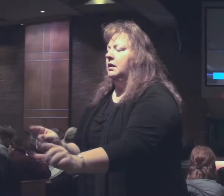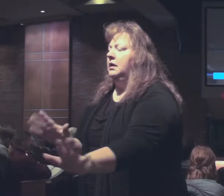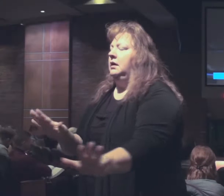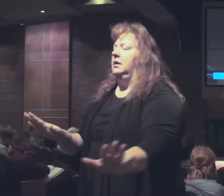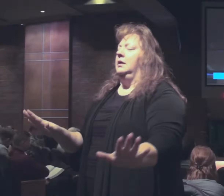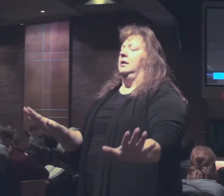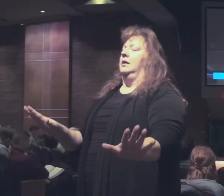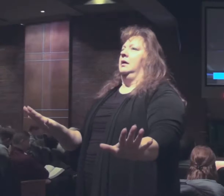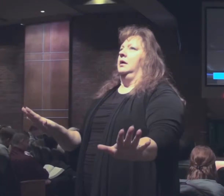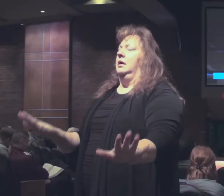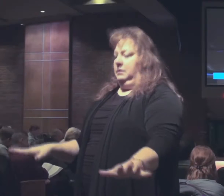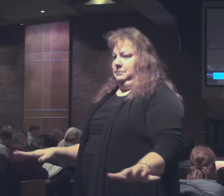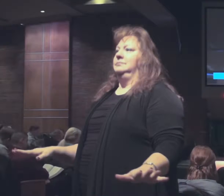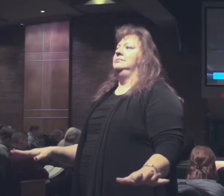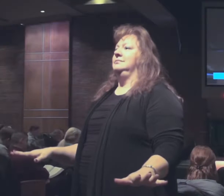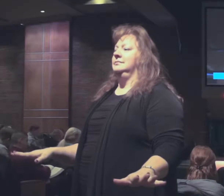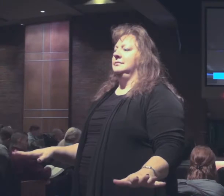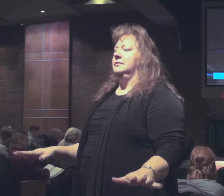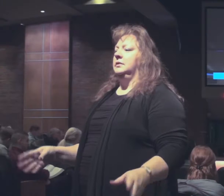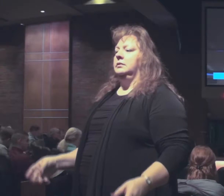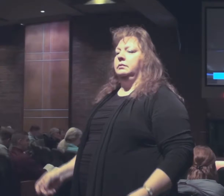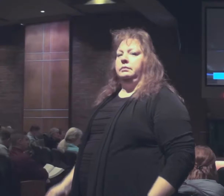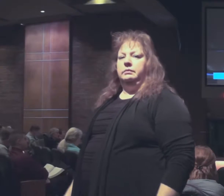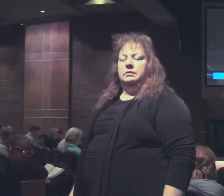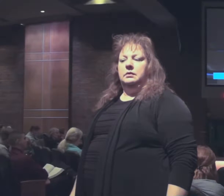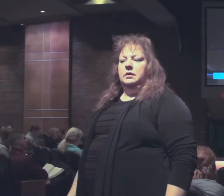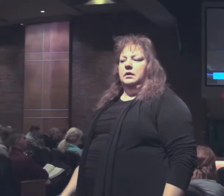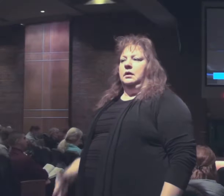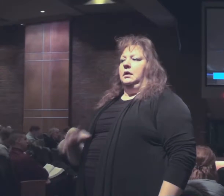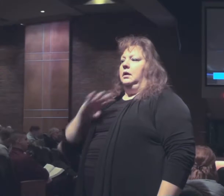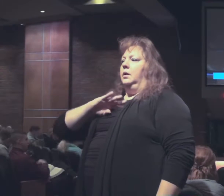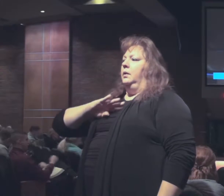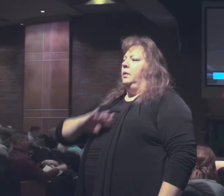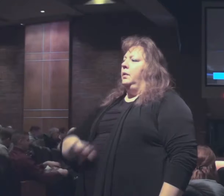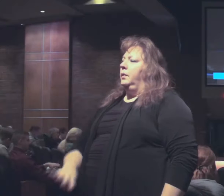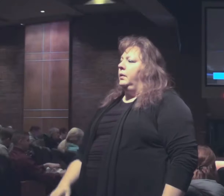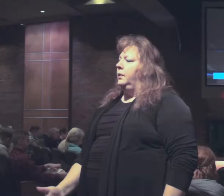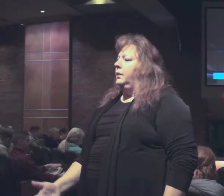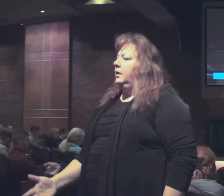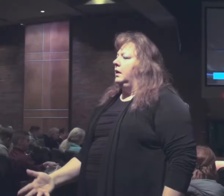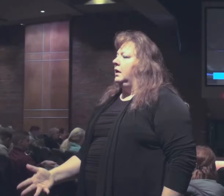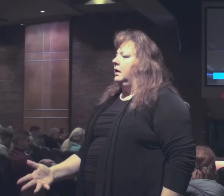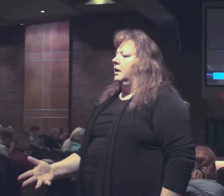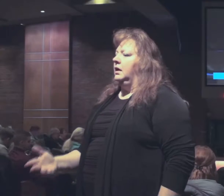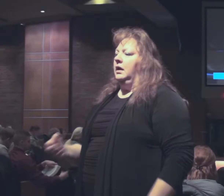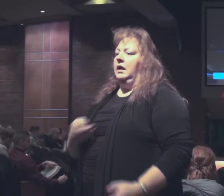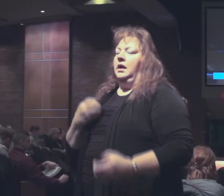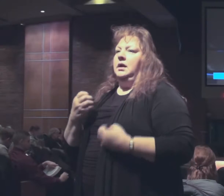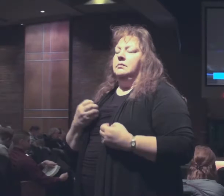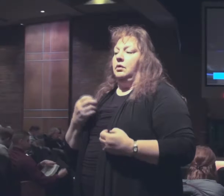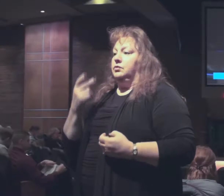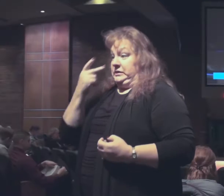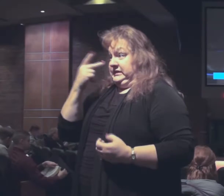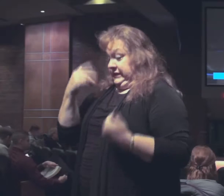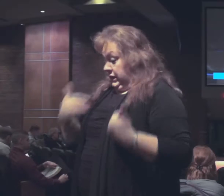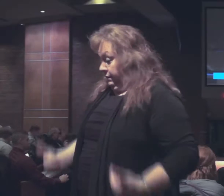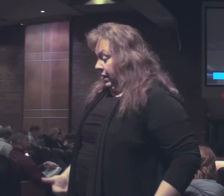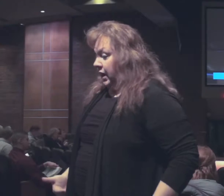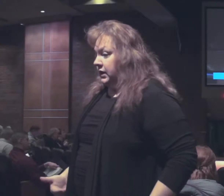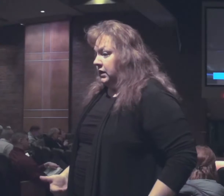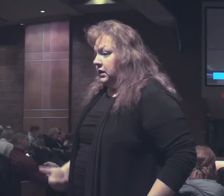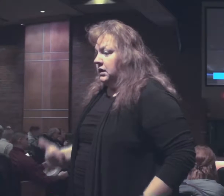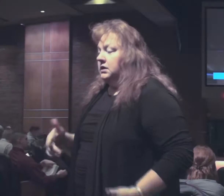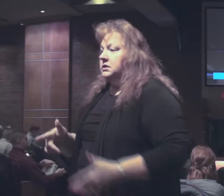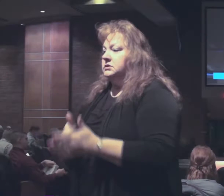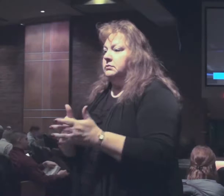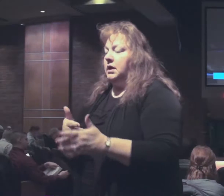emotional feelings are changed. That sense of relief. Our emotions can be expressed physically. Sometimes we get